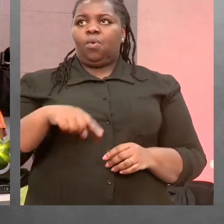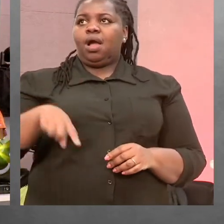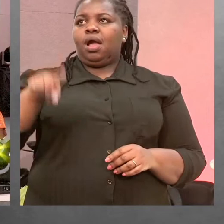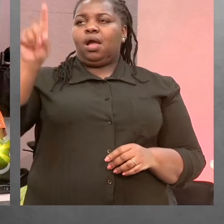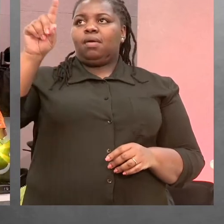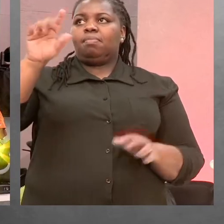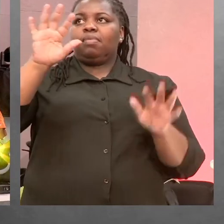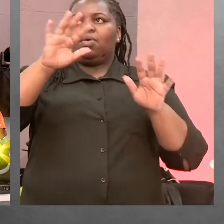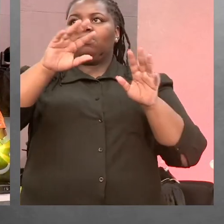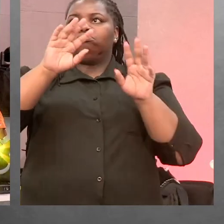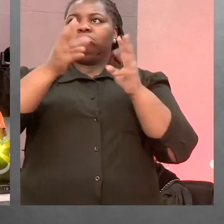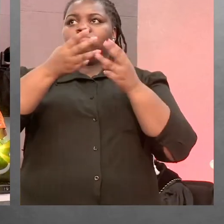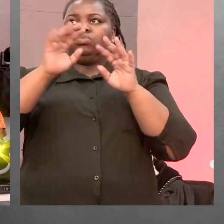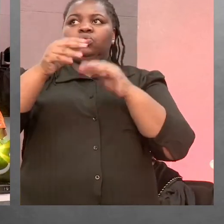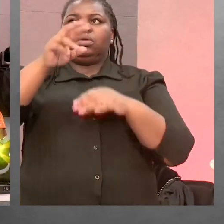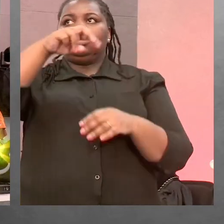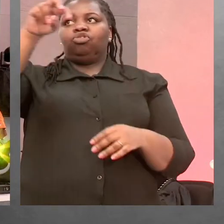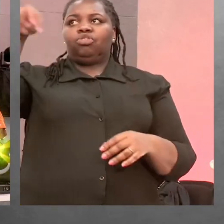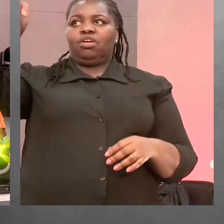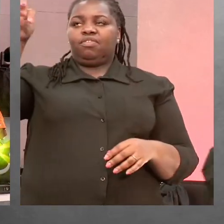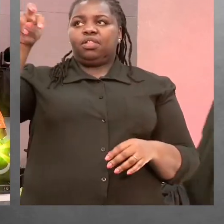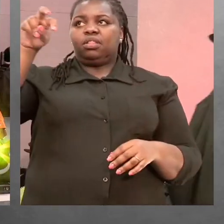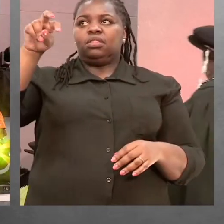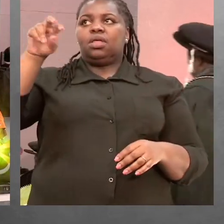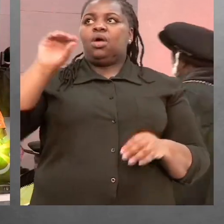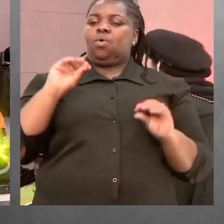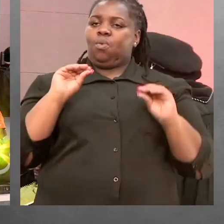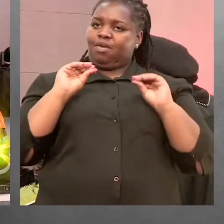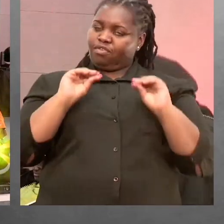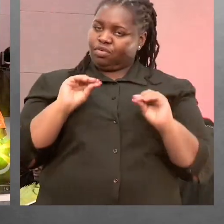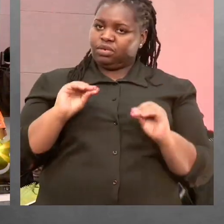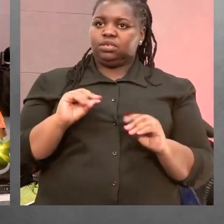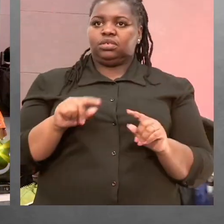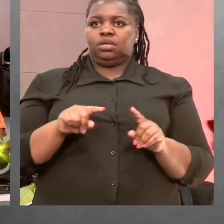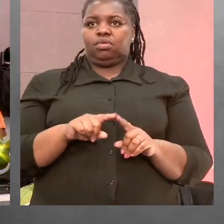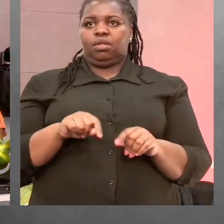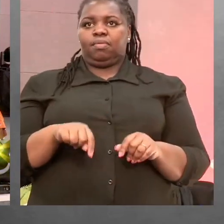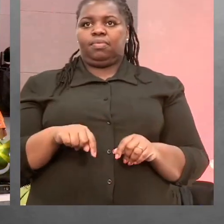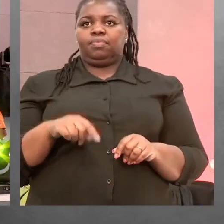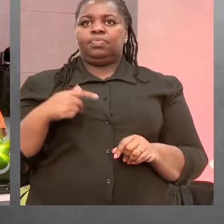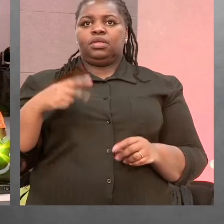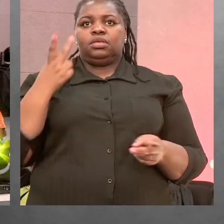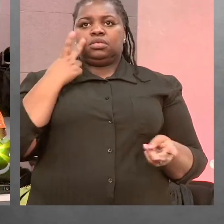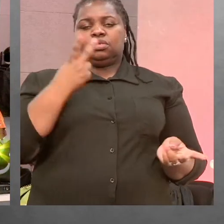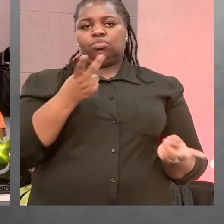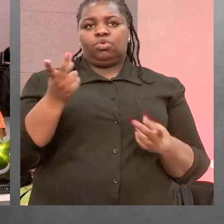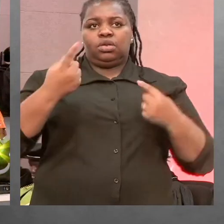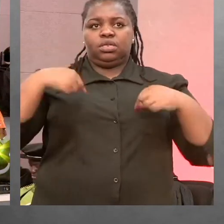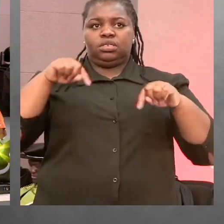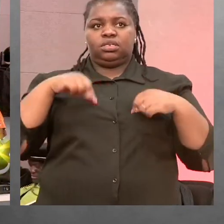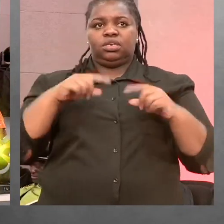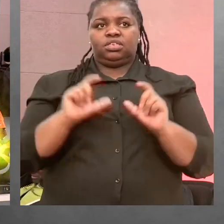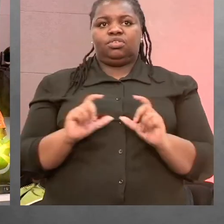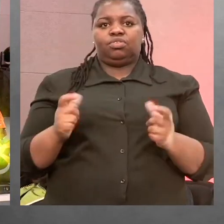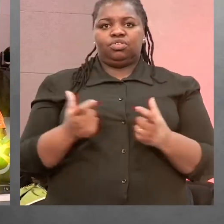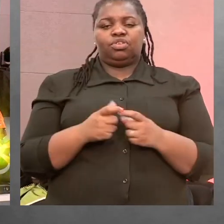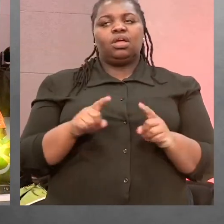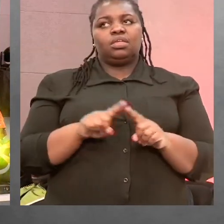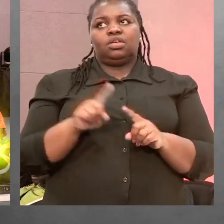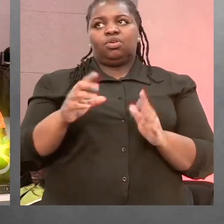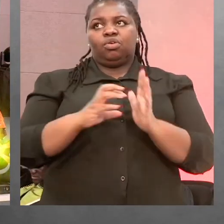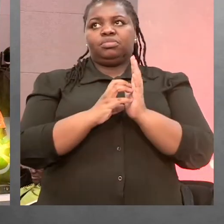waya ezizweni futhi ukhe wahlohla apha. Sikubona ke thina siyi-convocation